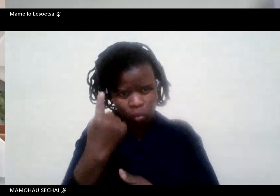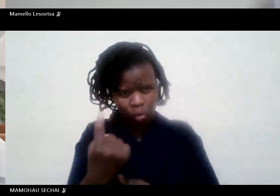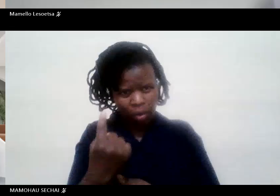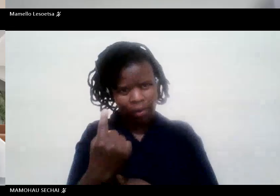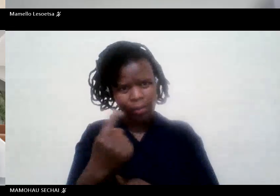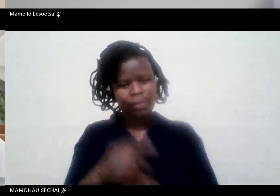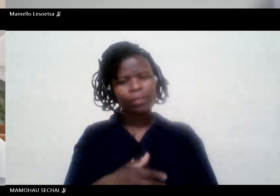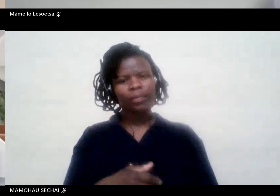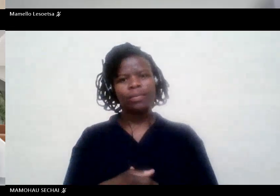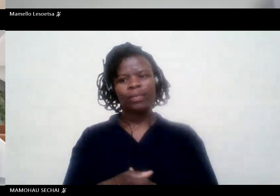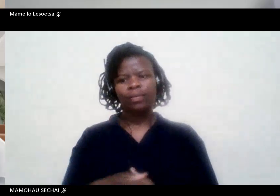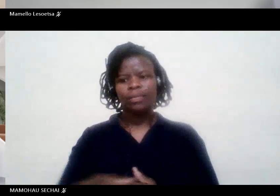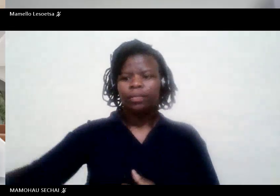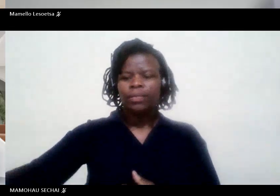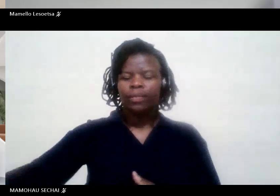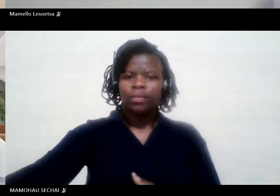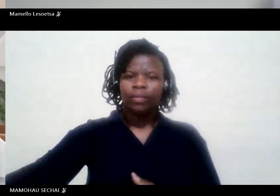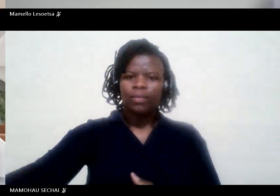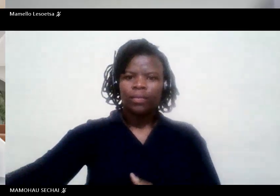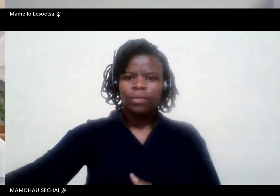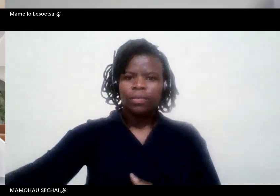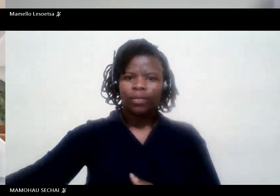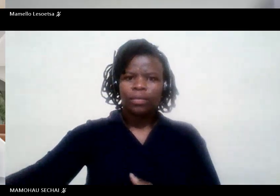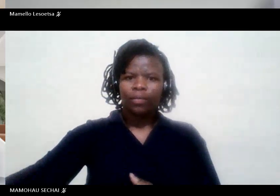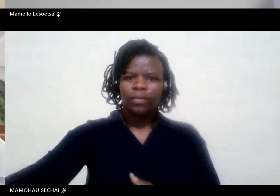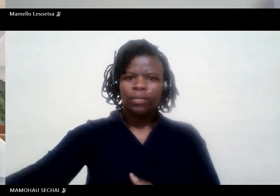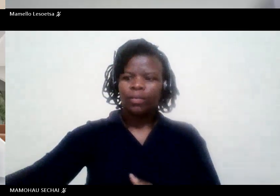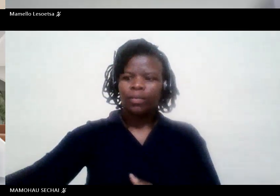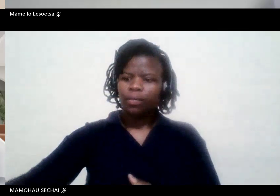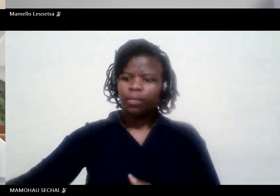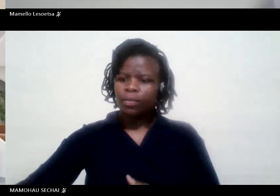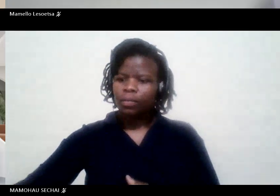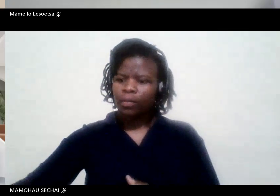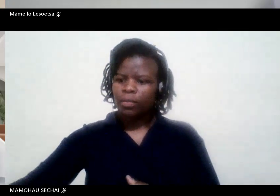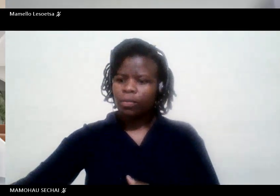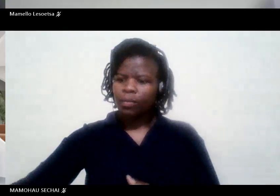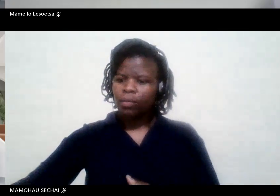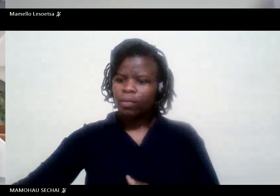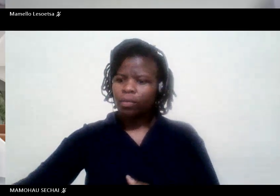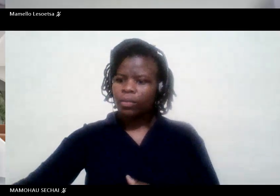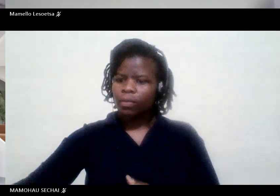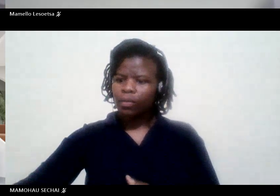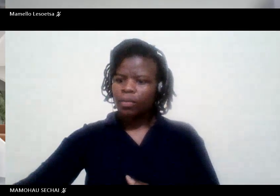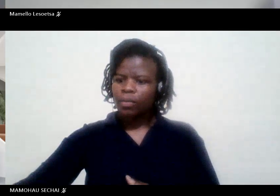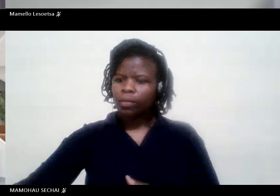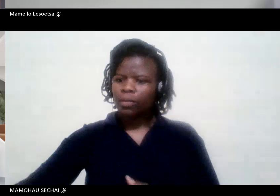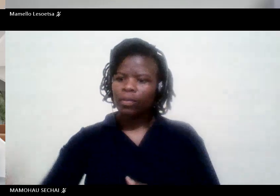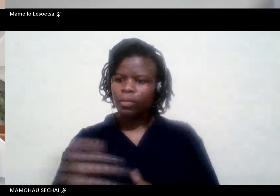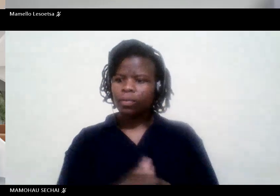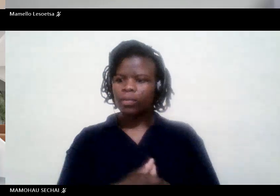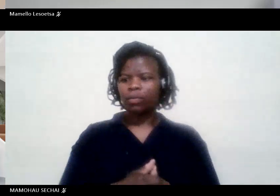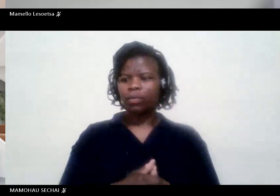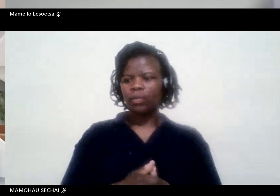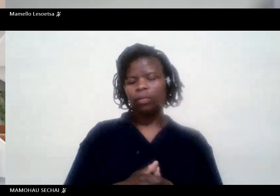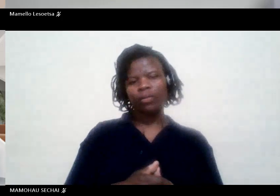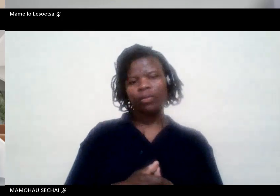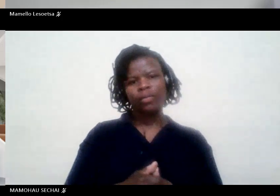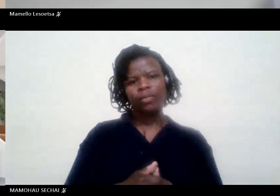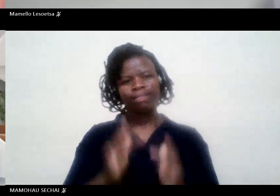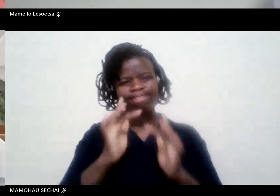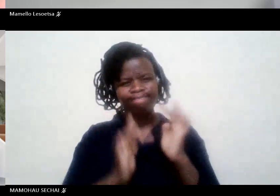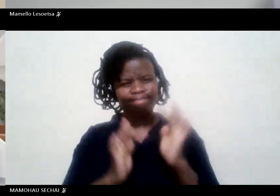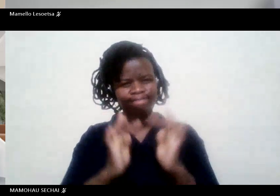solution based. So what is that DSC solution based? So from like this week, and if you see even the online activity for this week is